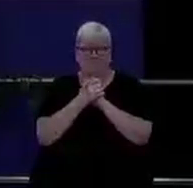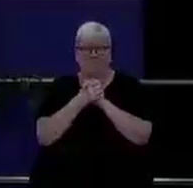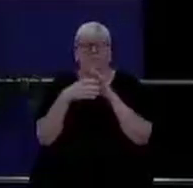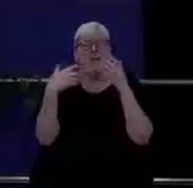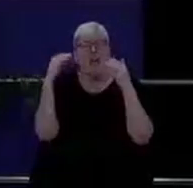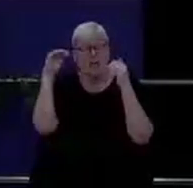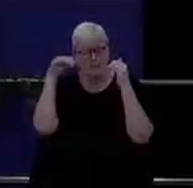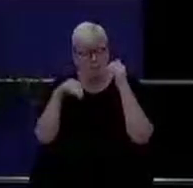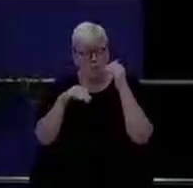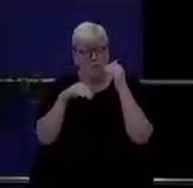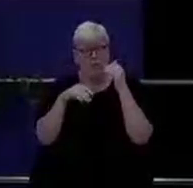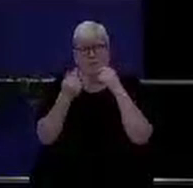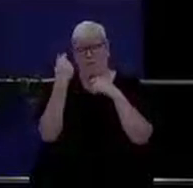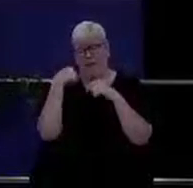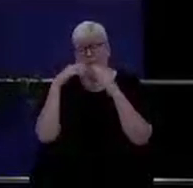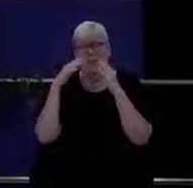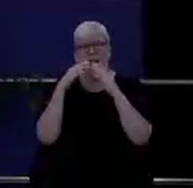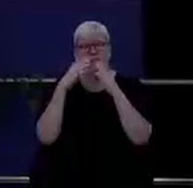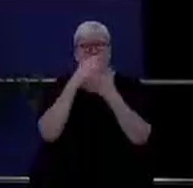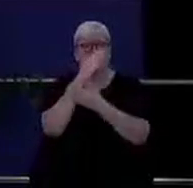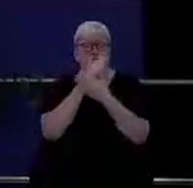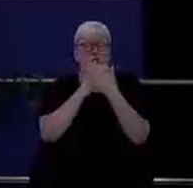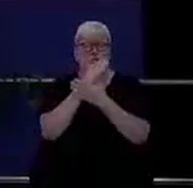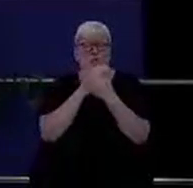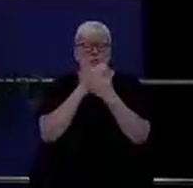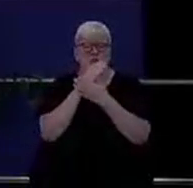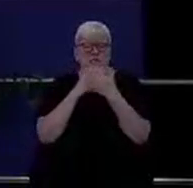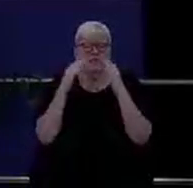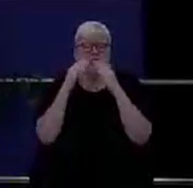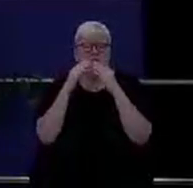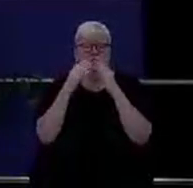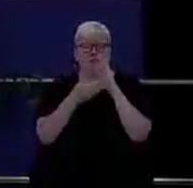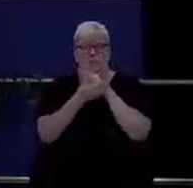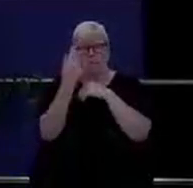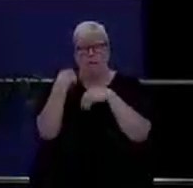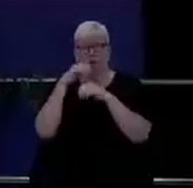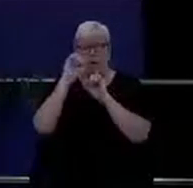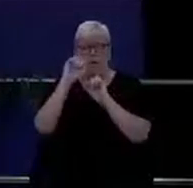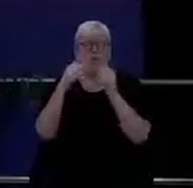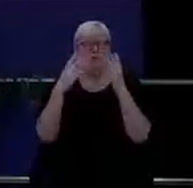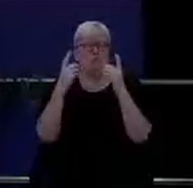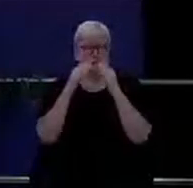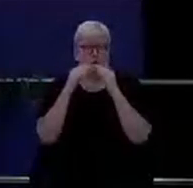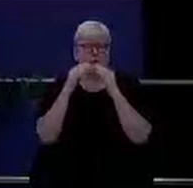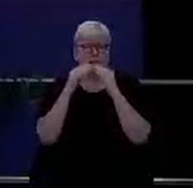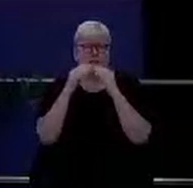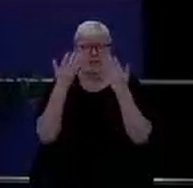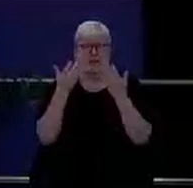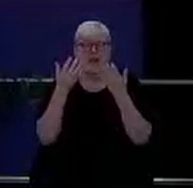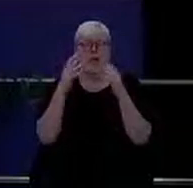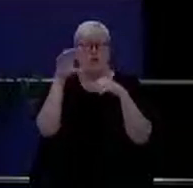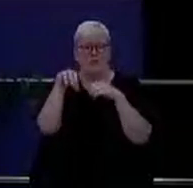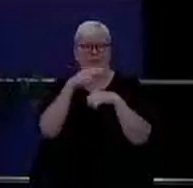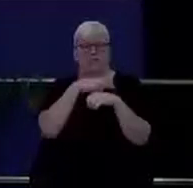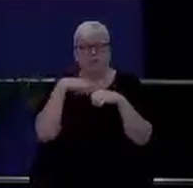At the bottom of the meadow behind our house, there is a wooden sheep house that once belonged to the property. It is now owned by the town council, but